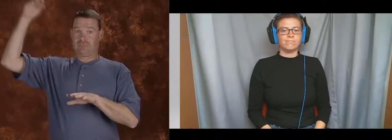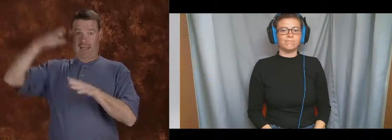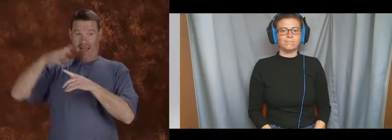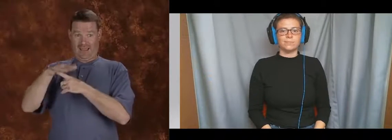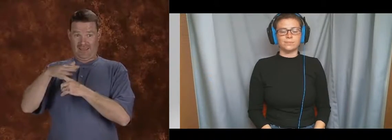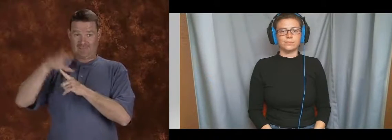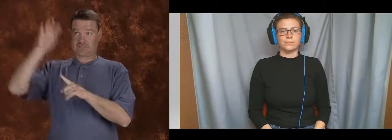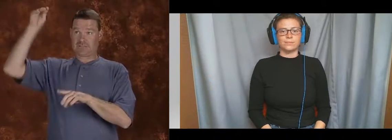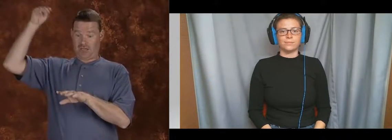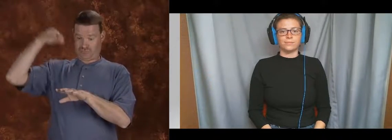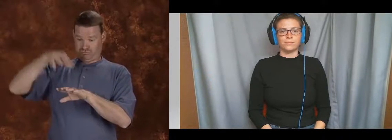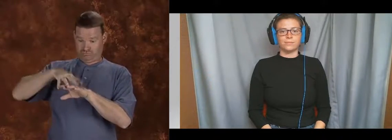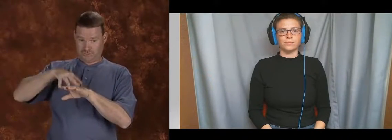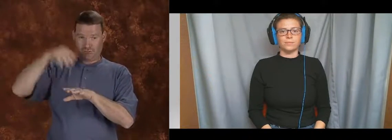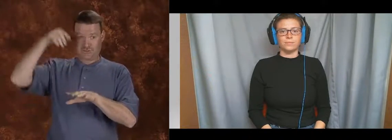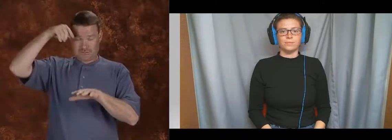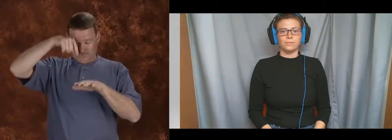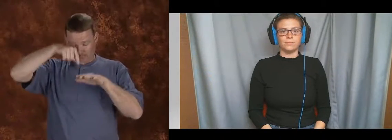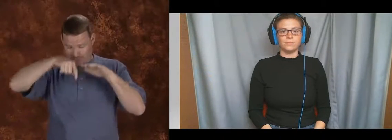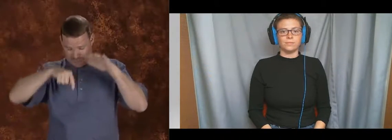The chlorophyll uses the